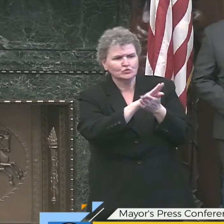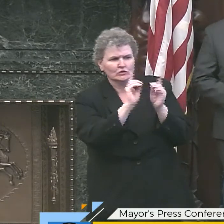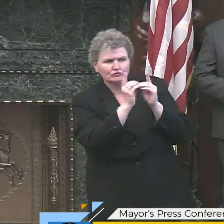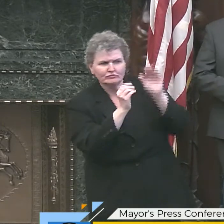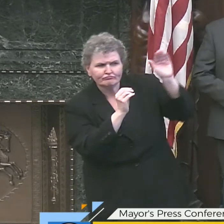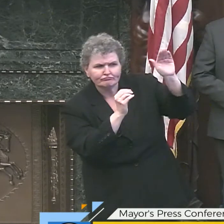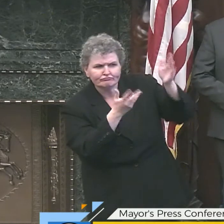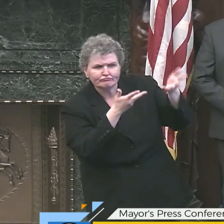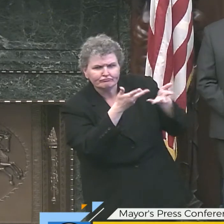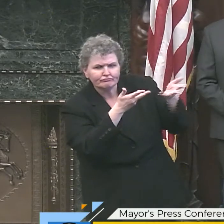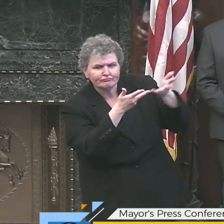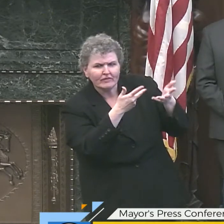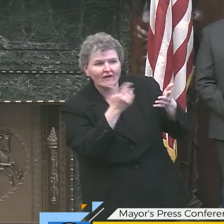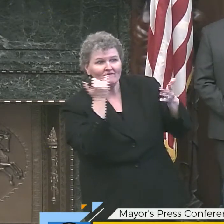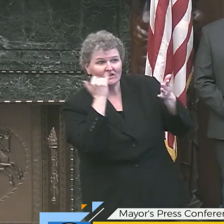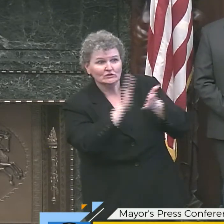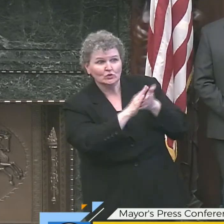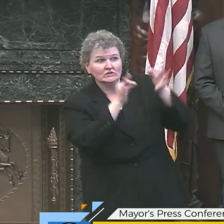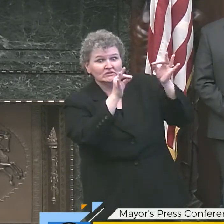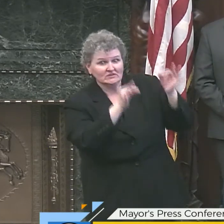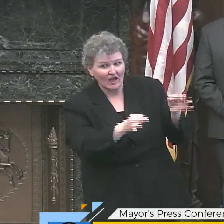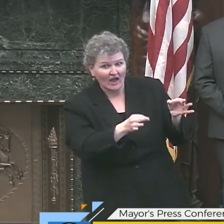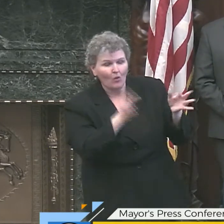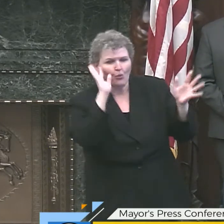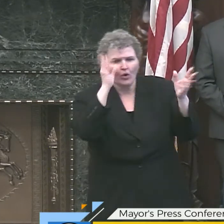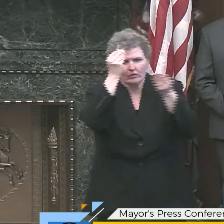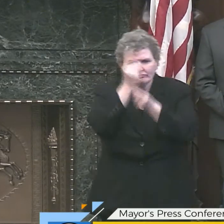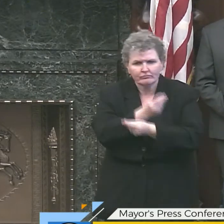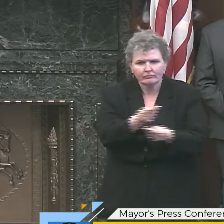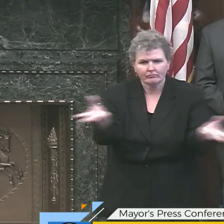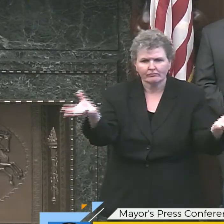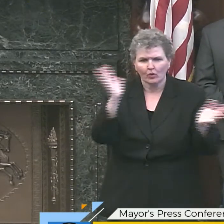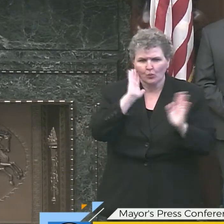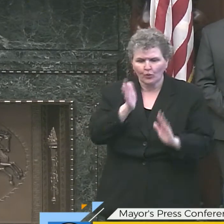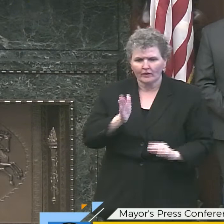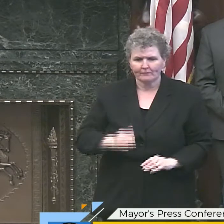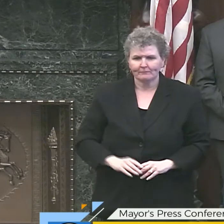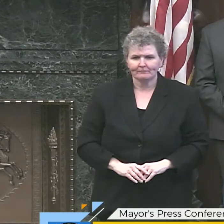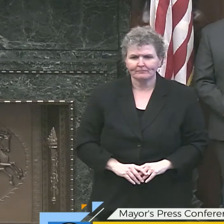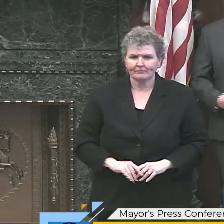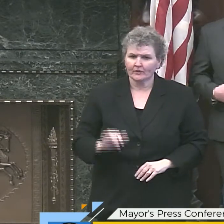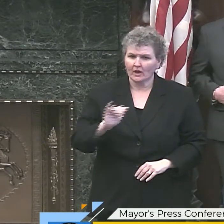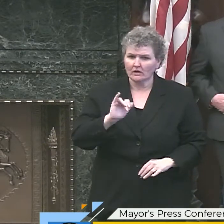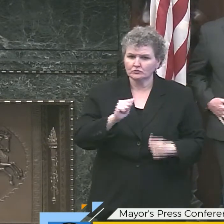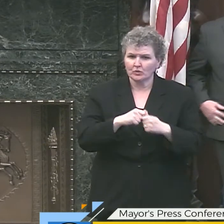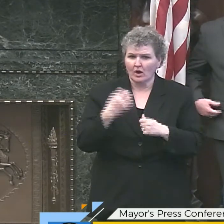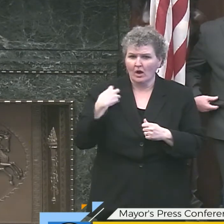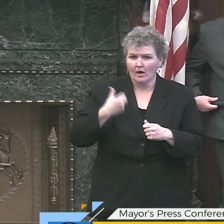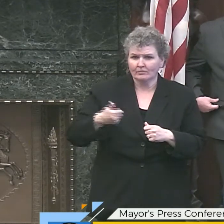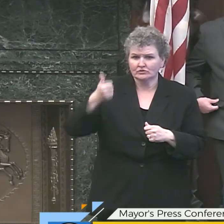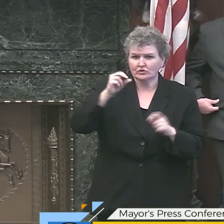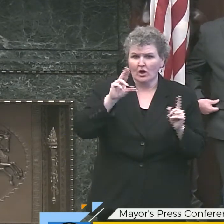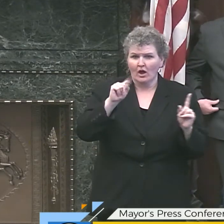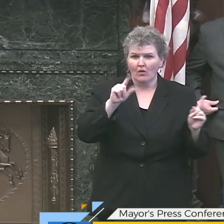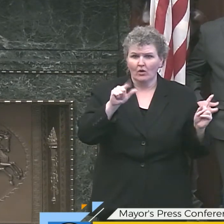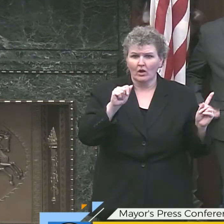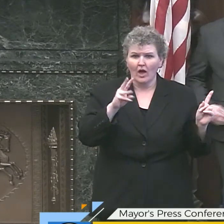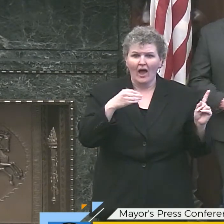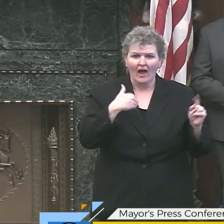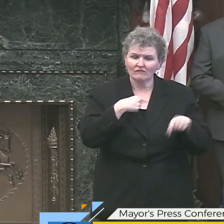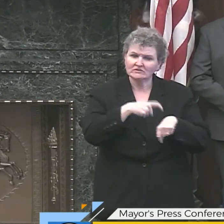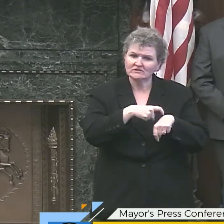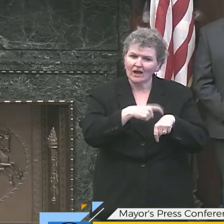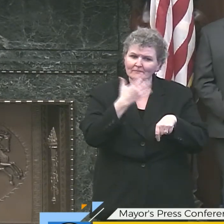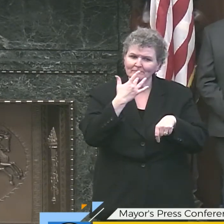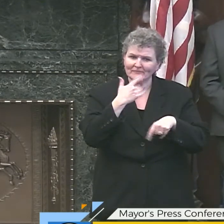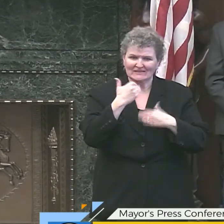school district. I just want to... I do just want to say Commissioner Outlaw had a time crunch, and I just want to make sure that